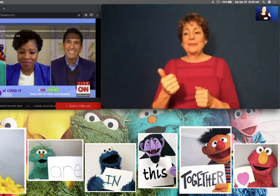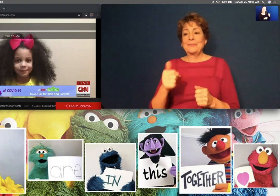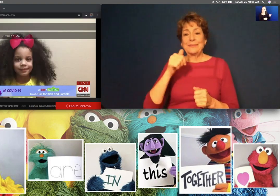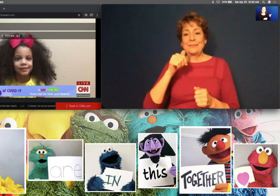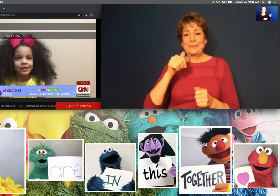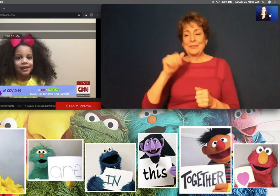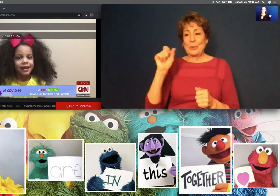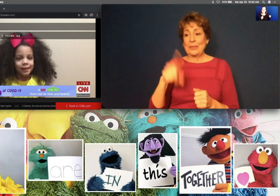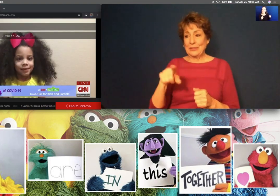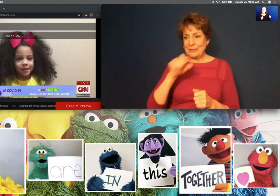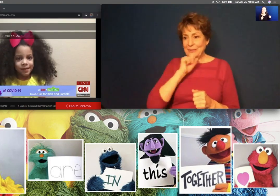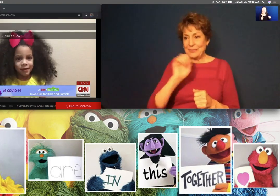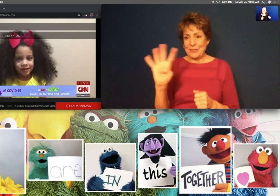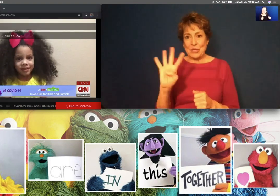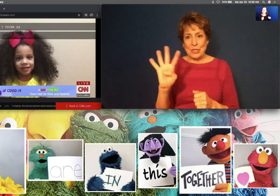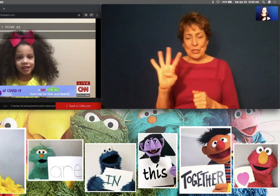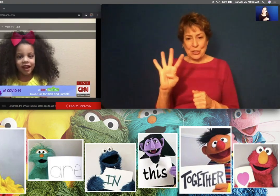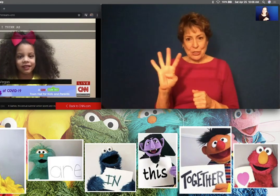question. Angelina?